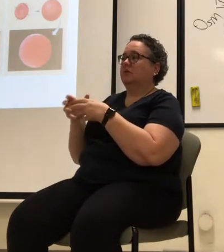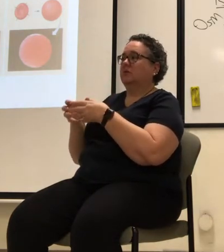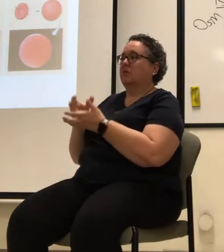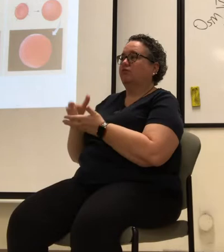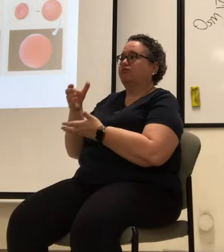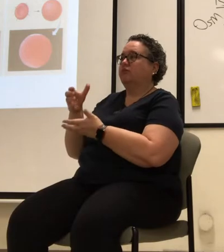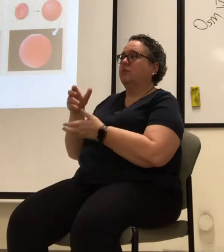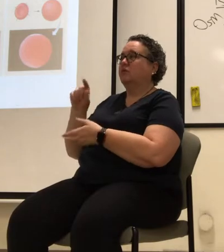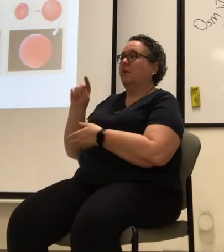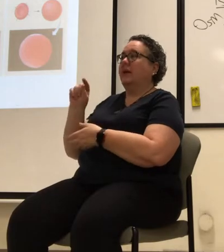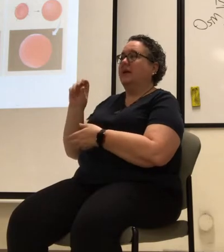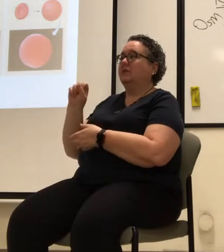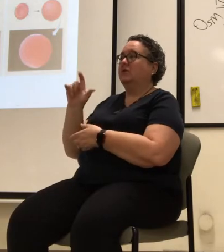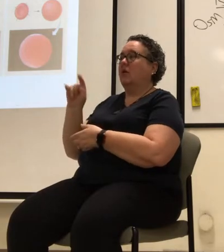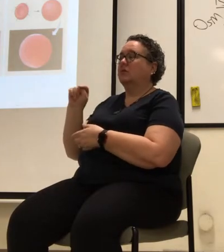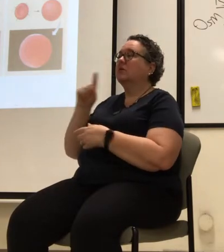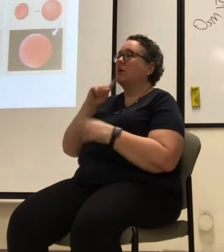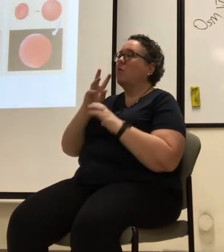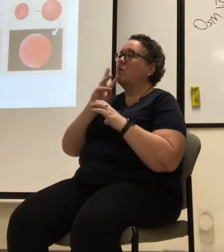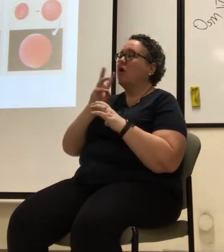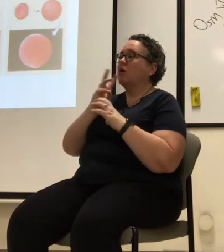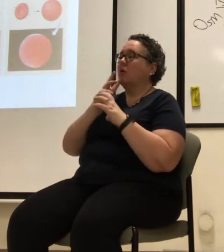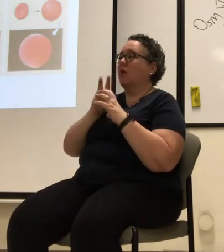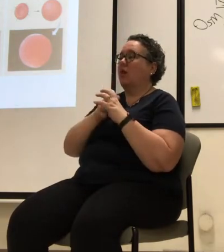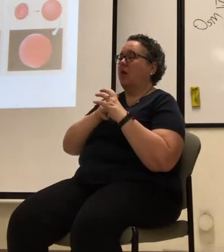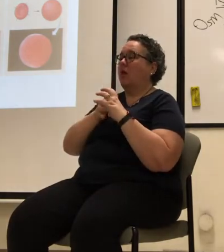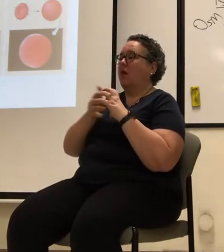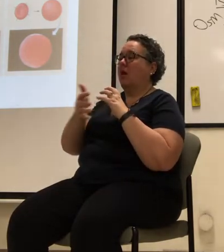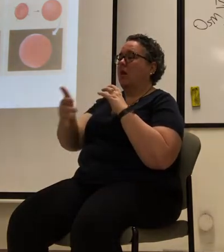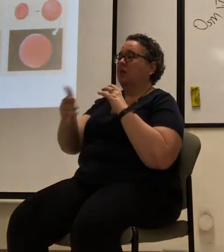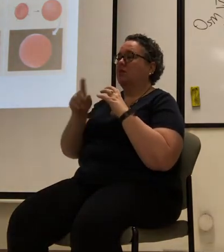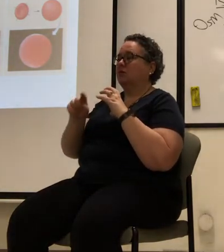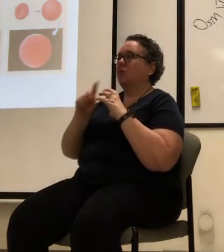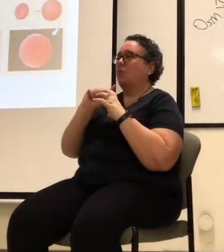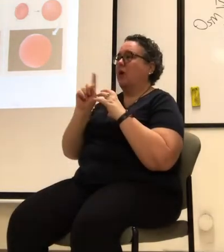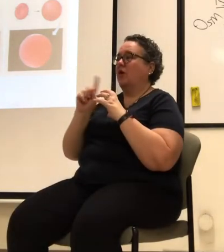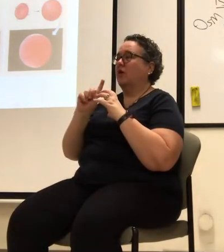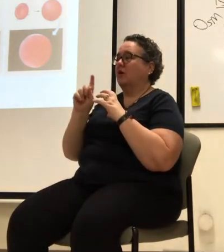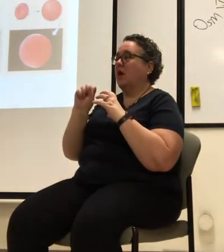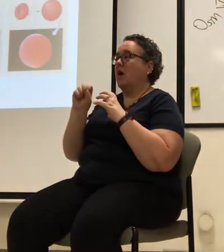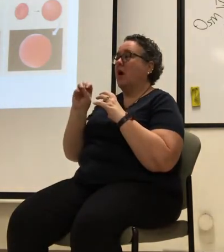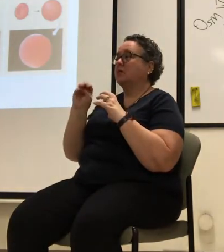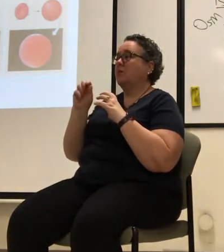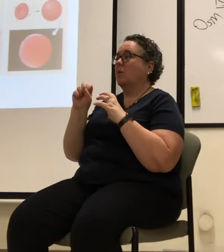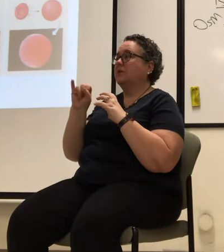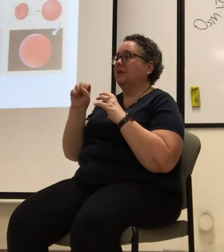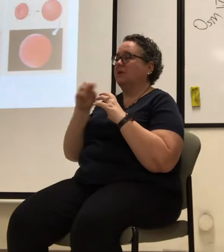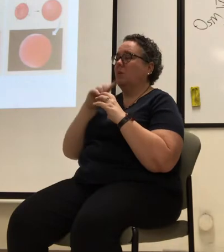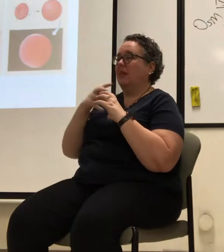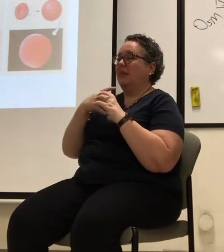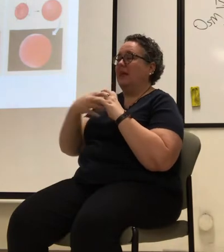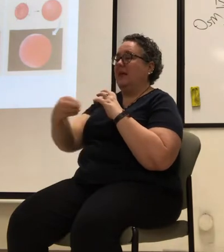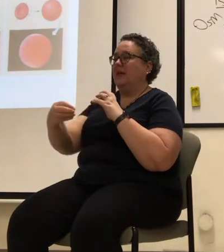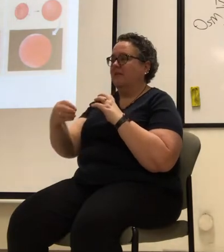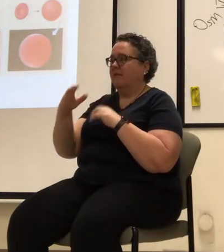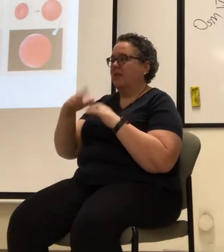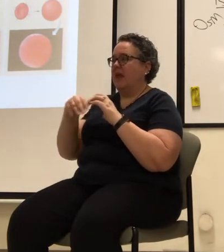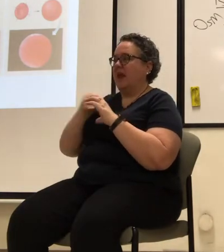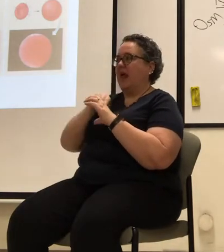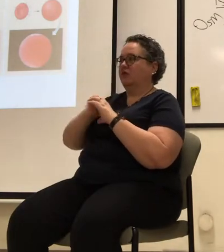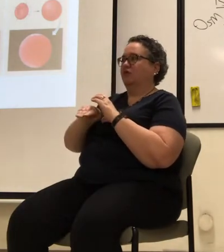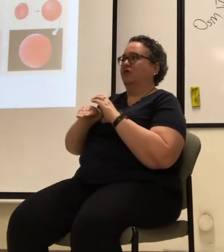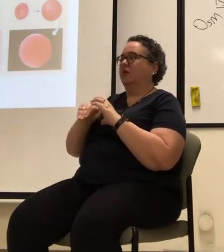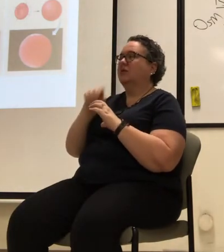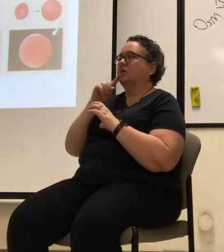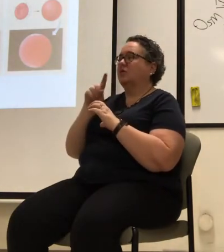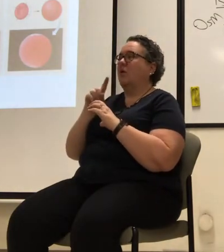20. Water goes to the where the most stuff is. There will be more osmosis of water leaving the cell than entering. So there's a net movement